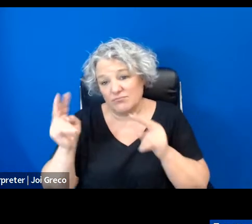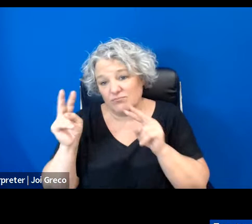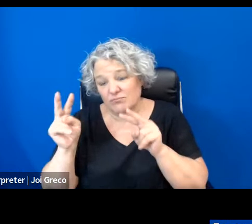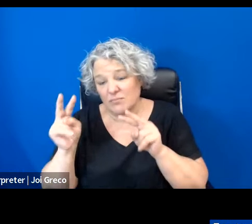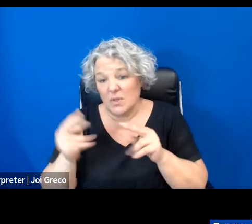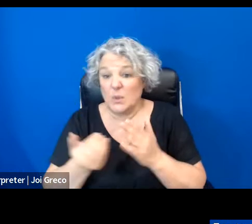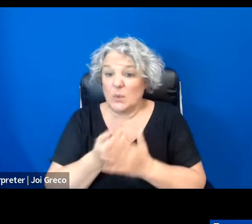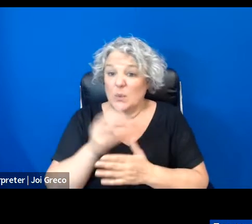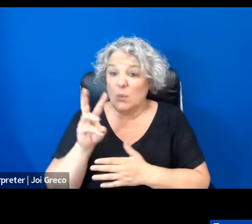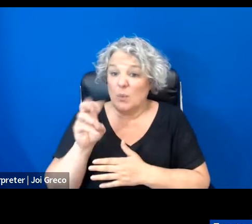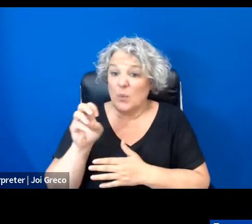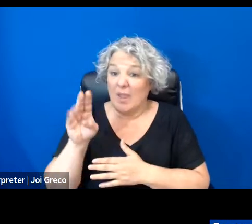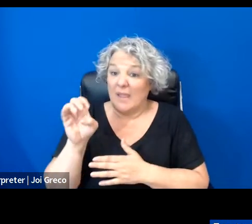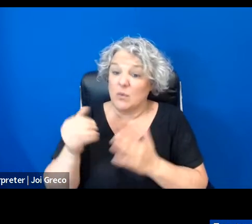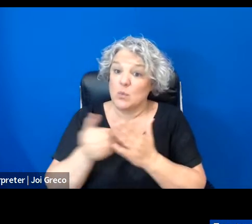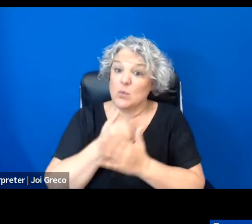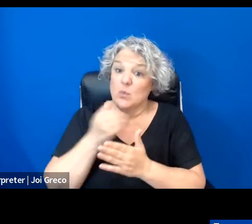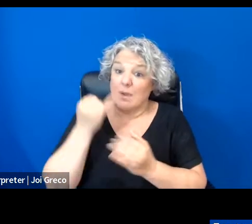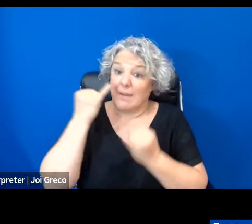wave of democracy?